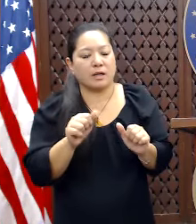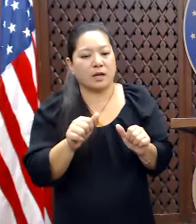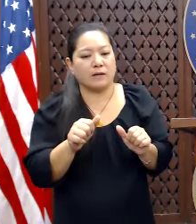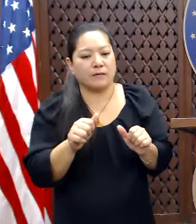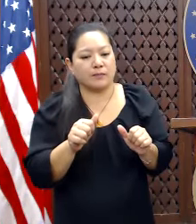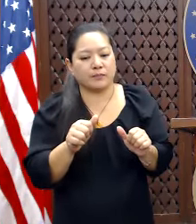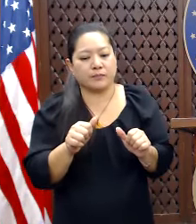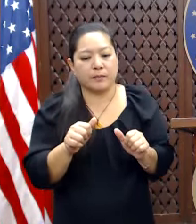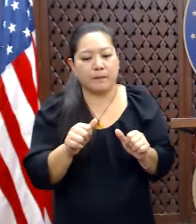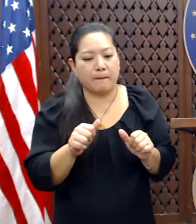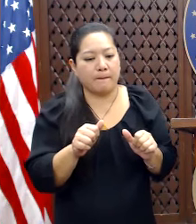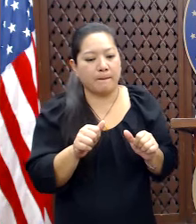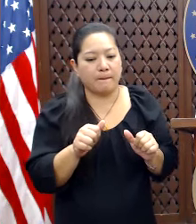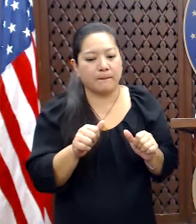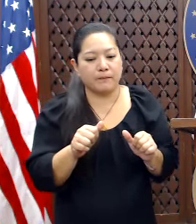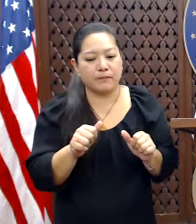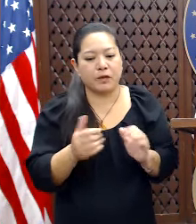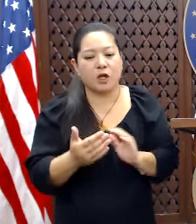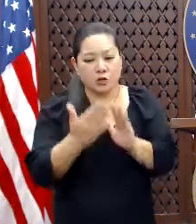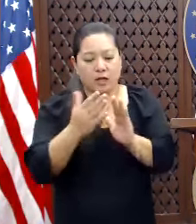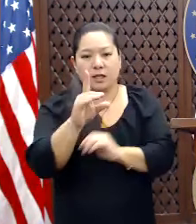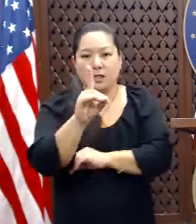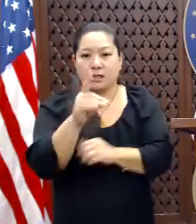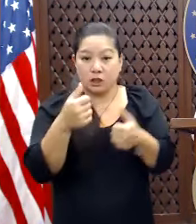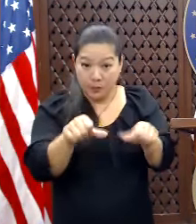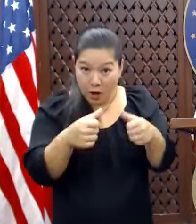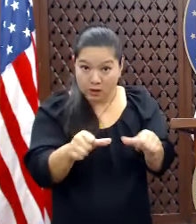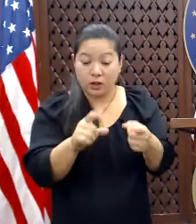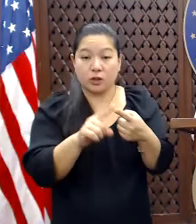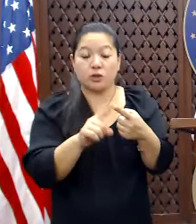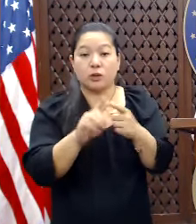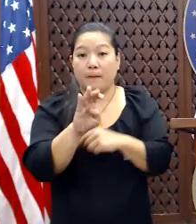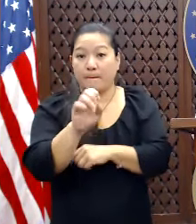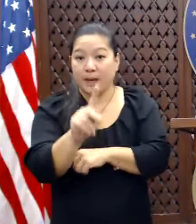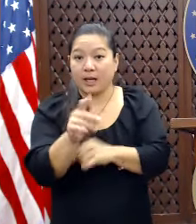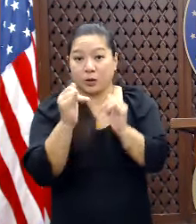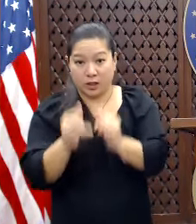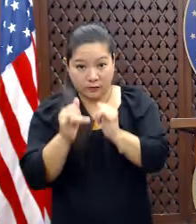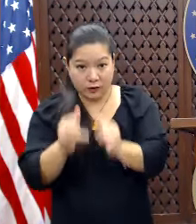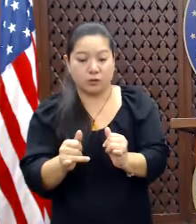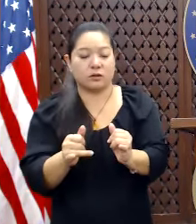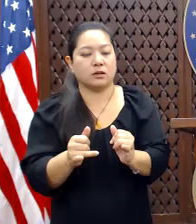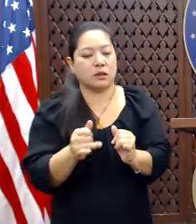also talking about directly depositing it to the individual.